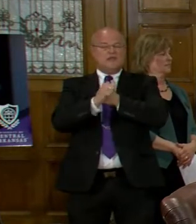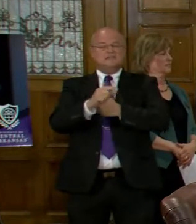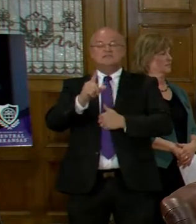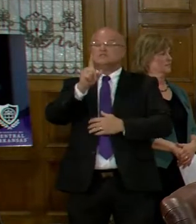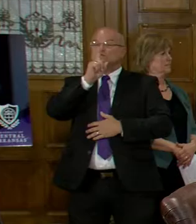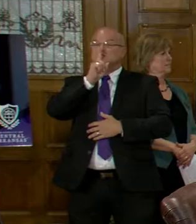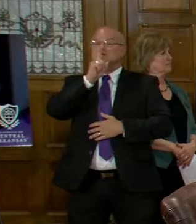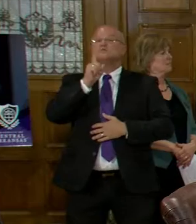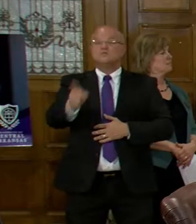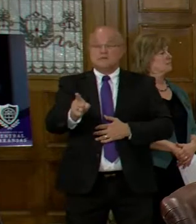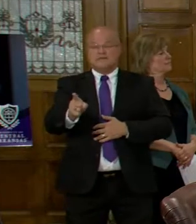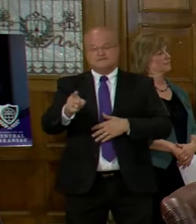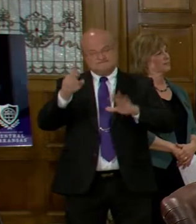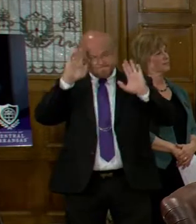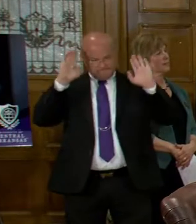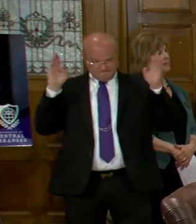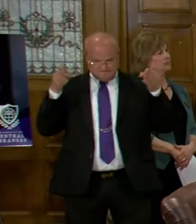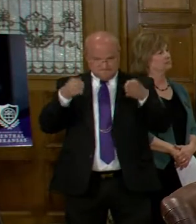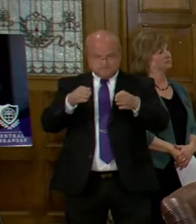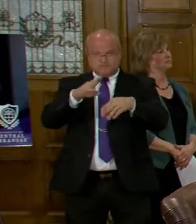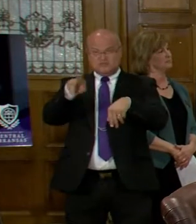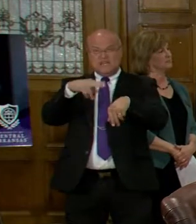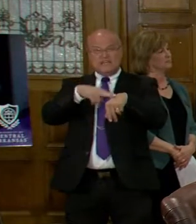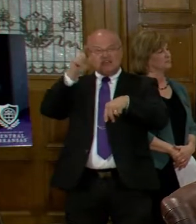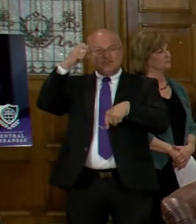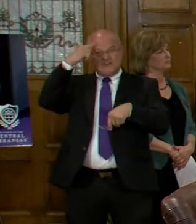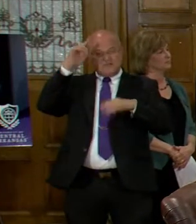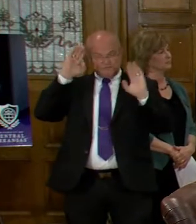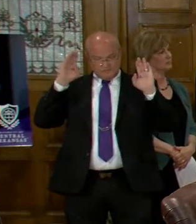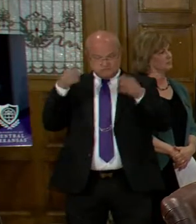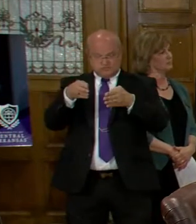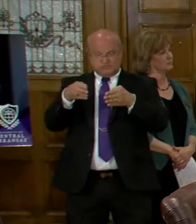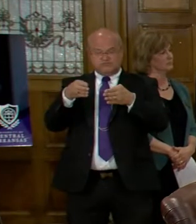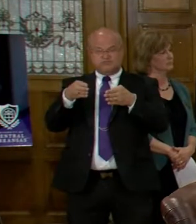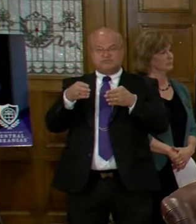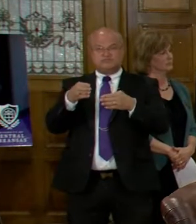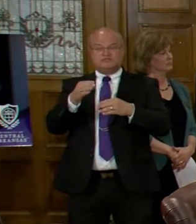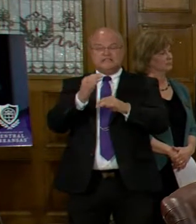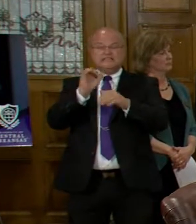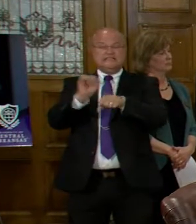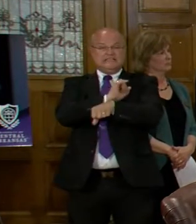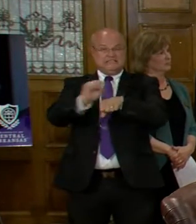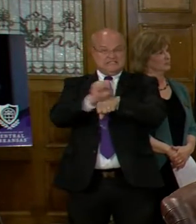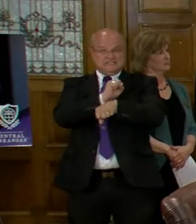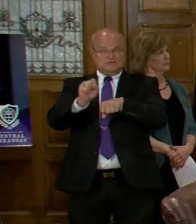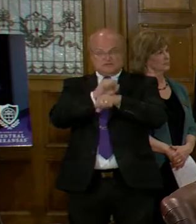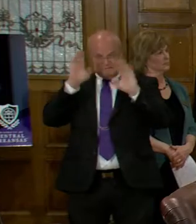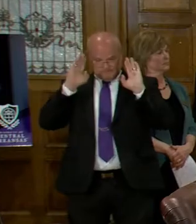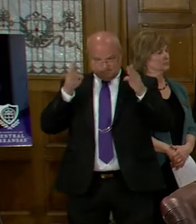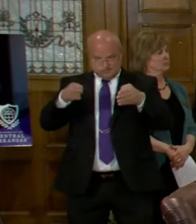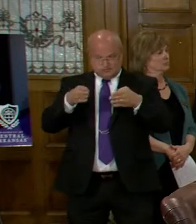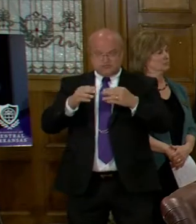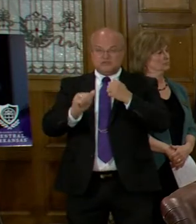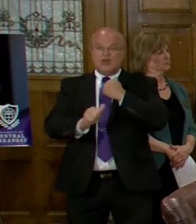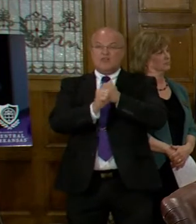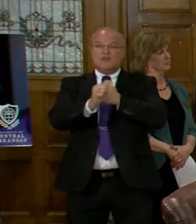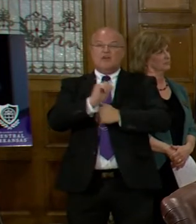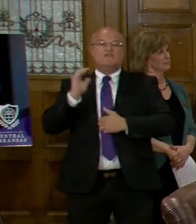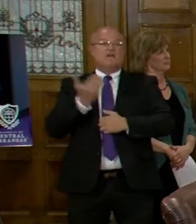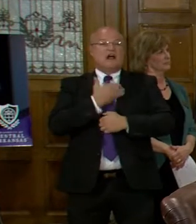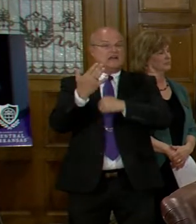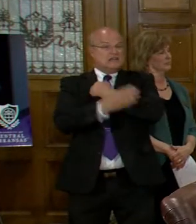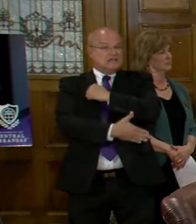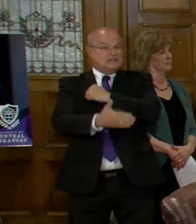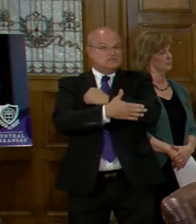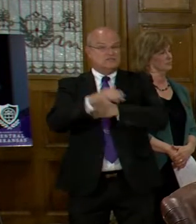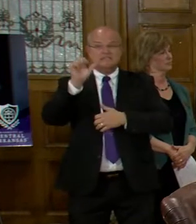real. It has the focus of our national government. It has the focus of industry. It is a threat to our country, but it is a